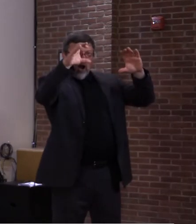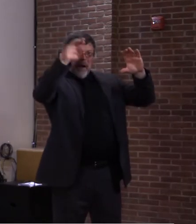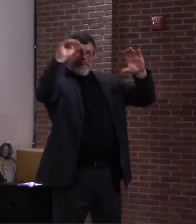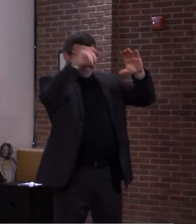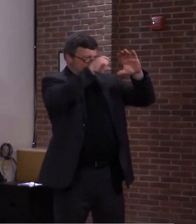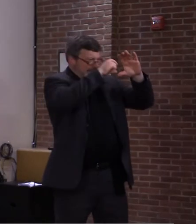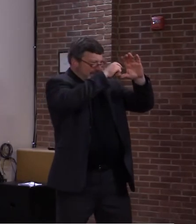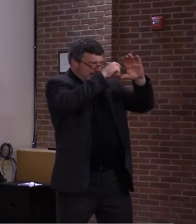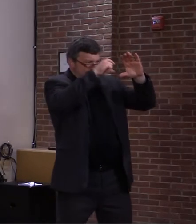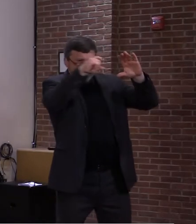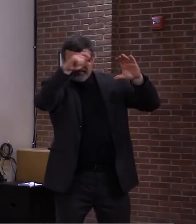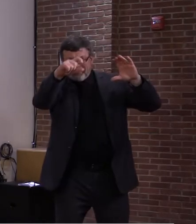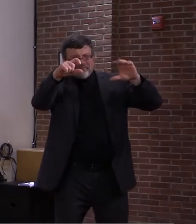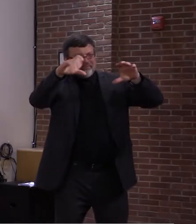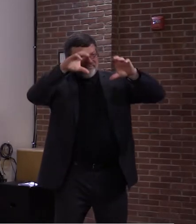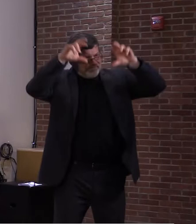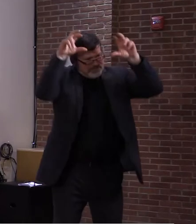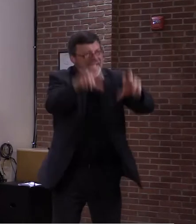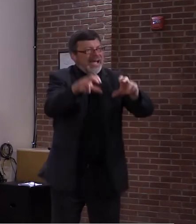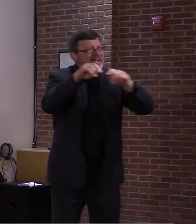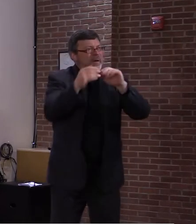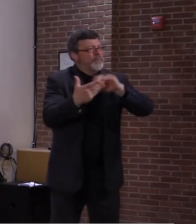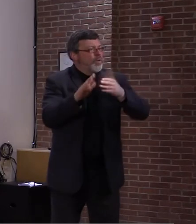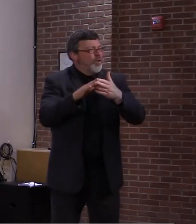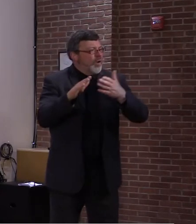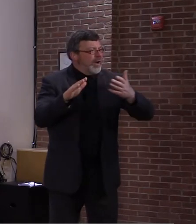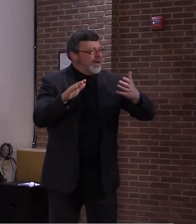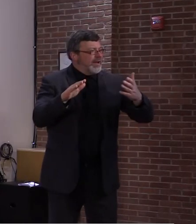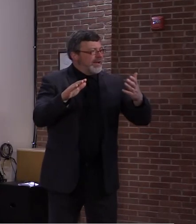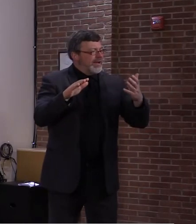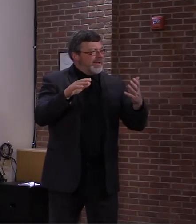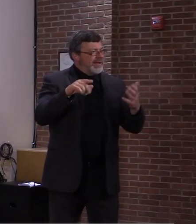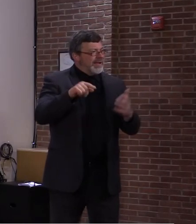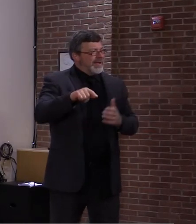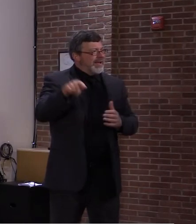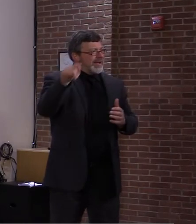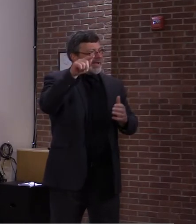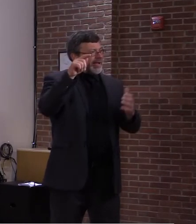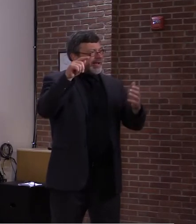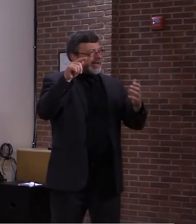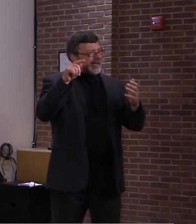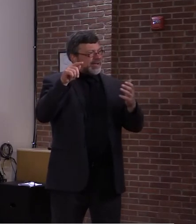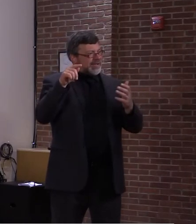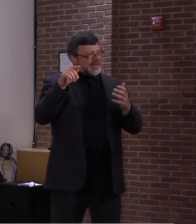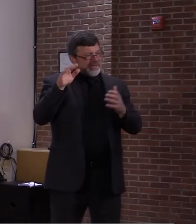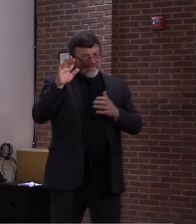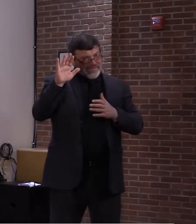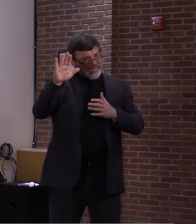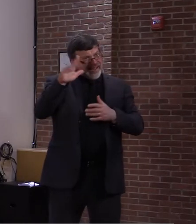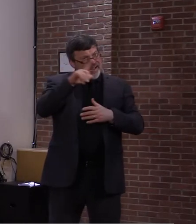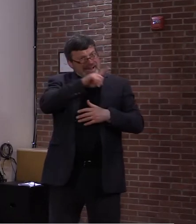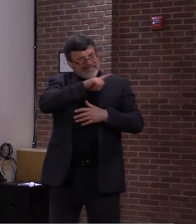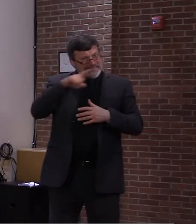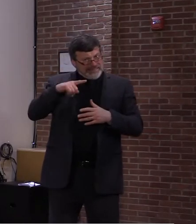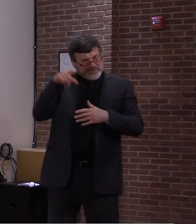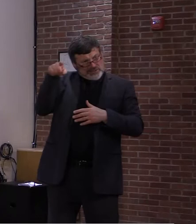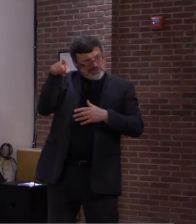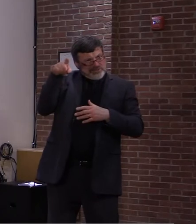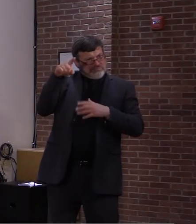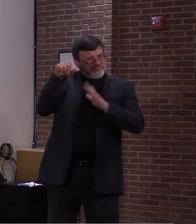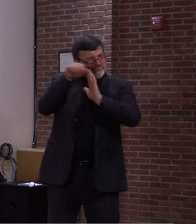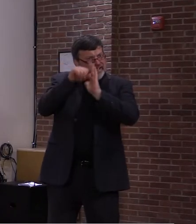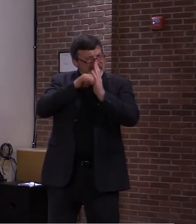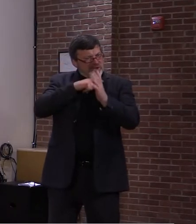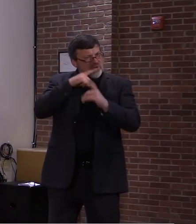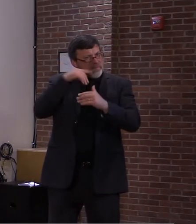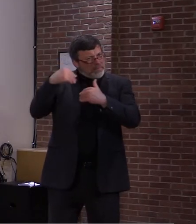those communities so they can take charge of their economy, grow, bring in more population so that we have some of those facilities